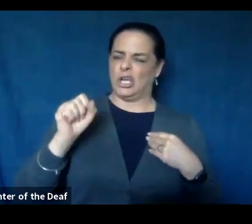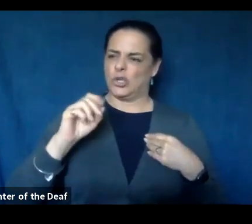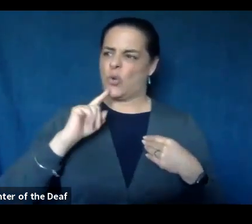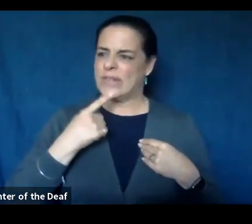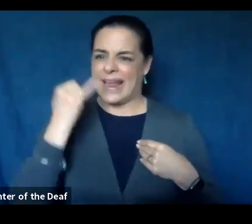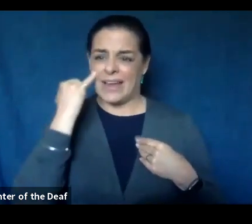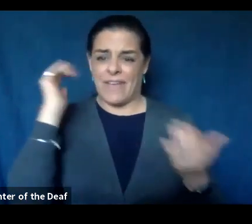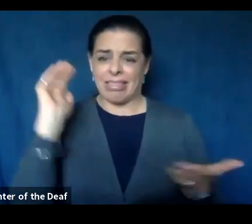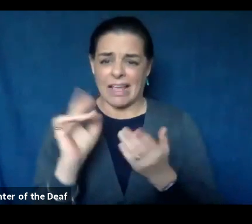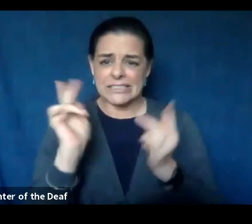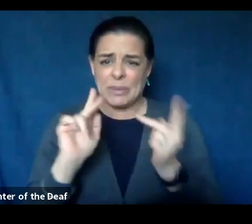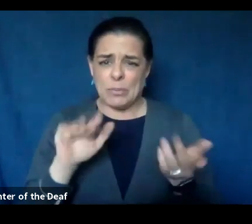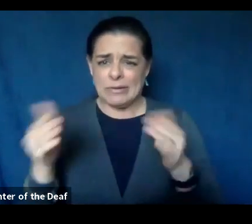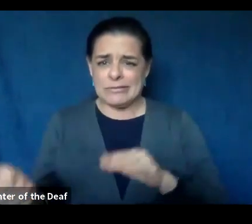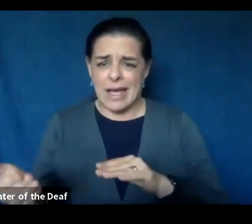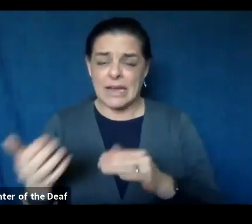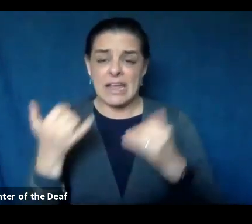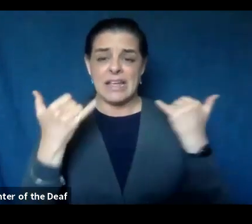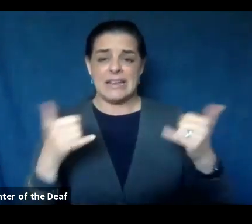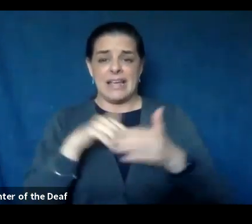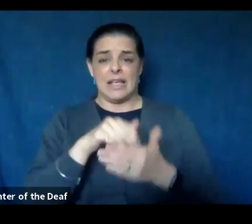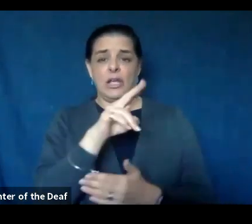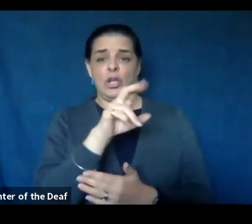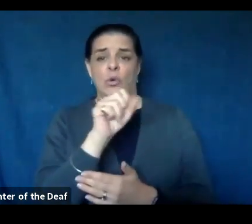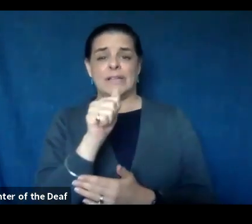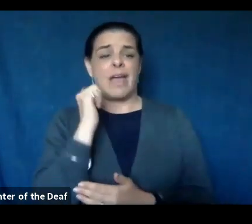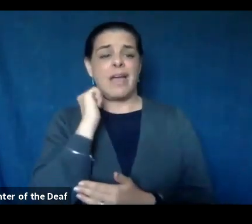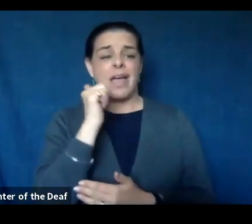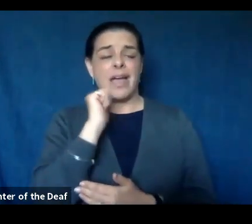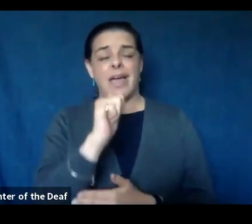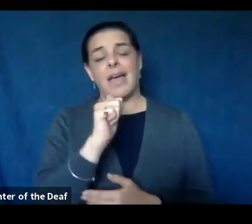are dying. Now in the United States, daily average